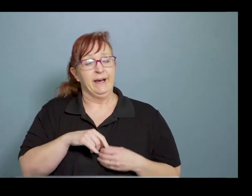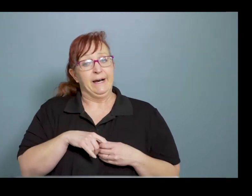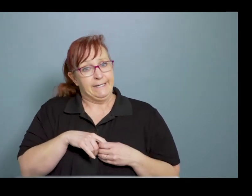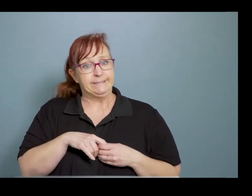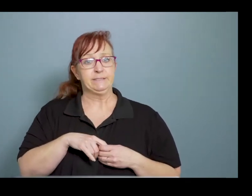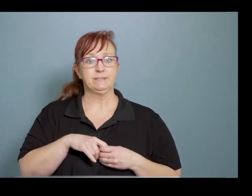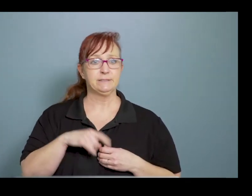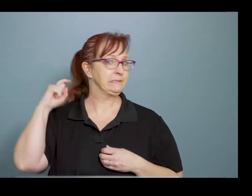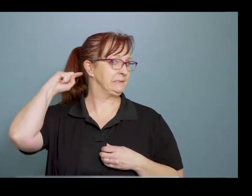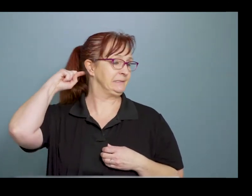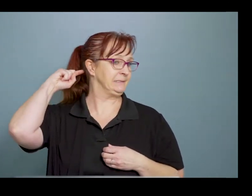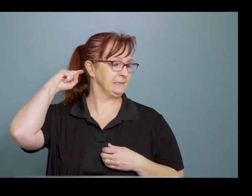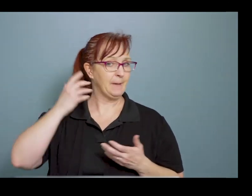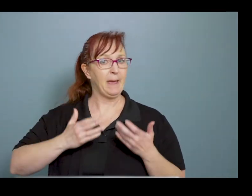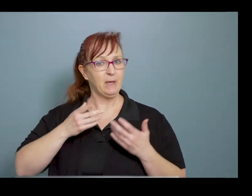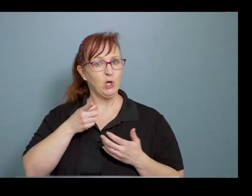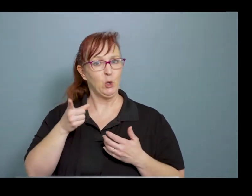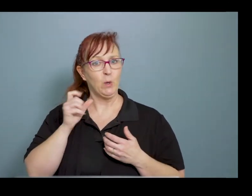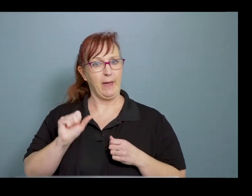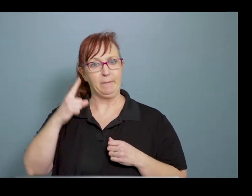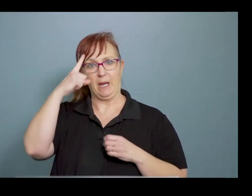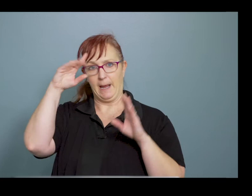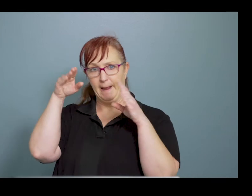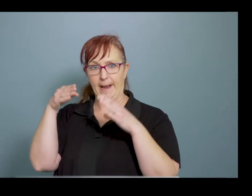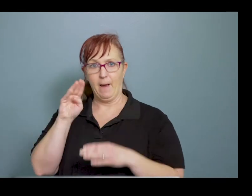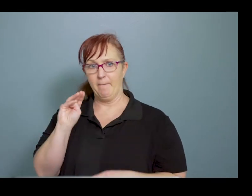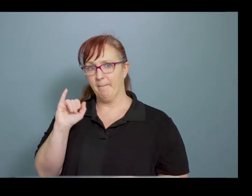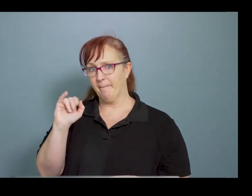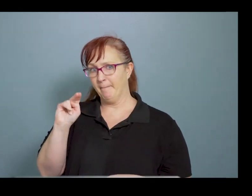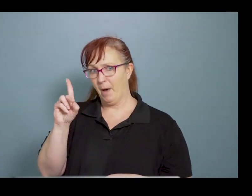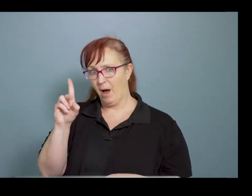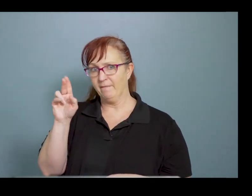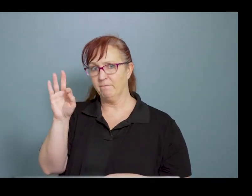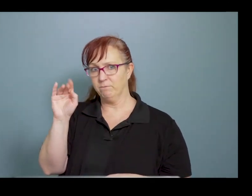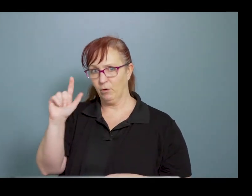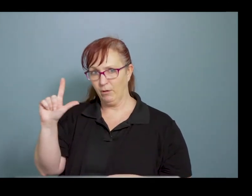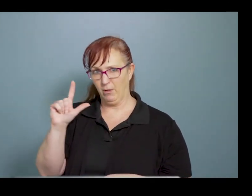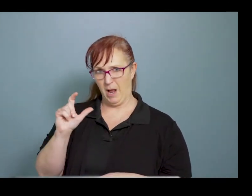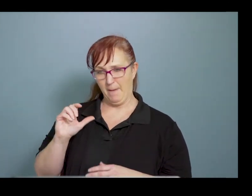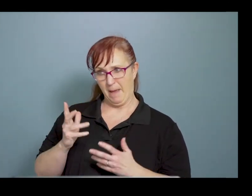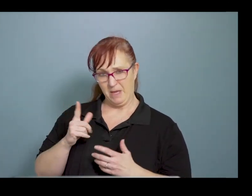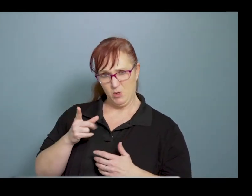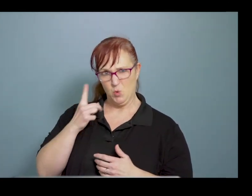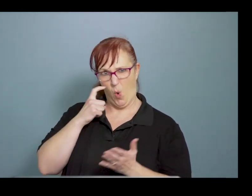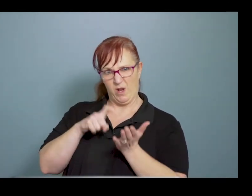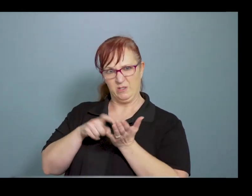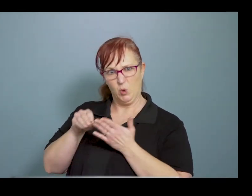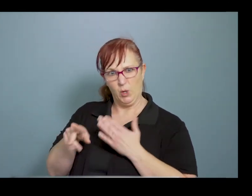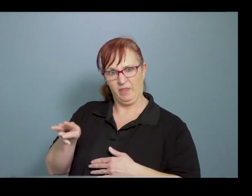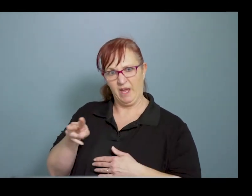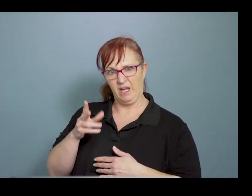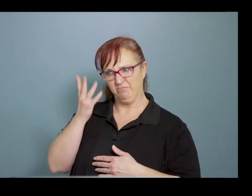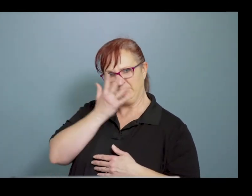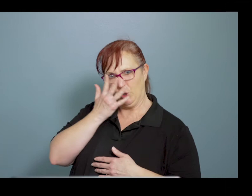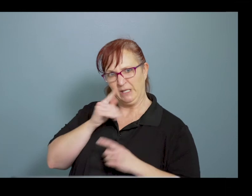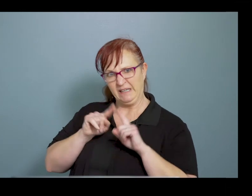it's certainly something that I think we all can be very mindful of and reach out and be able